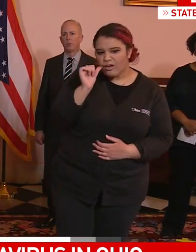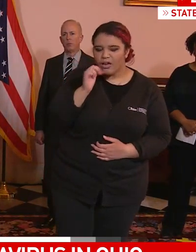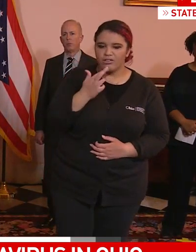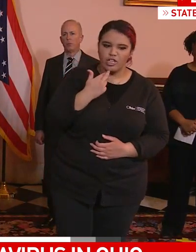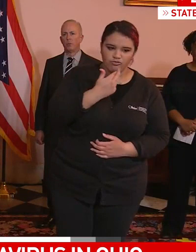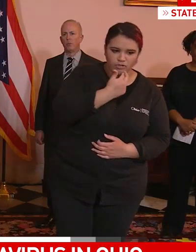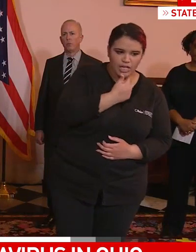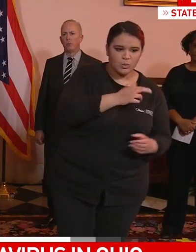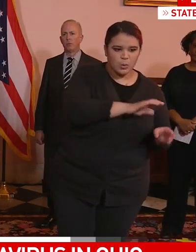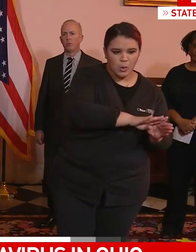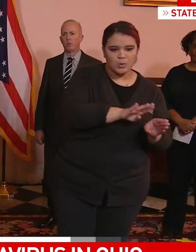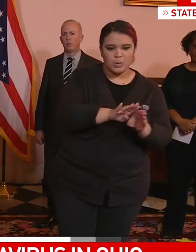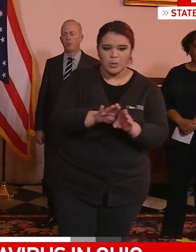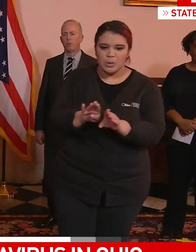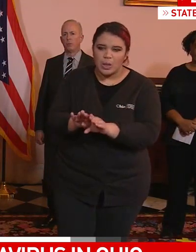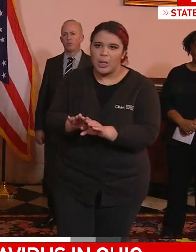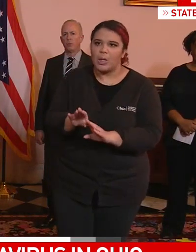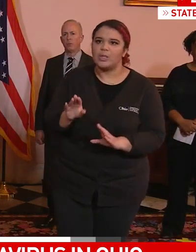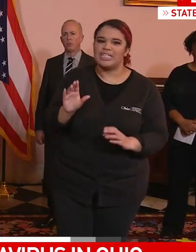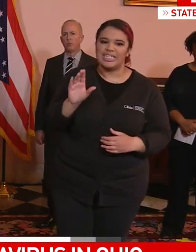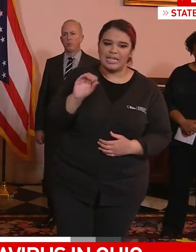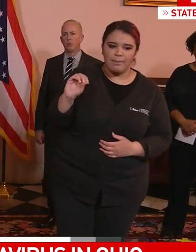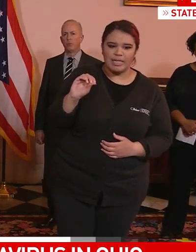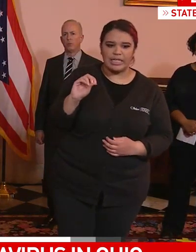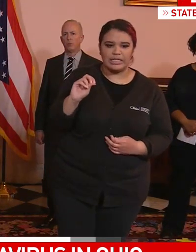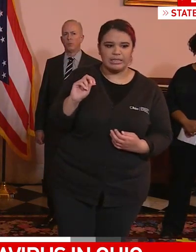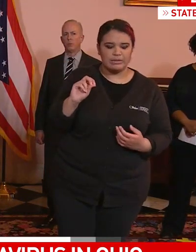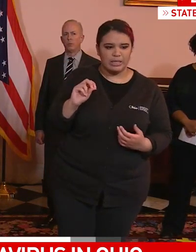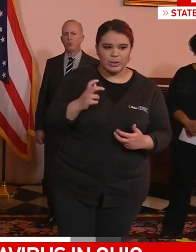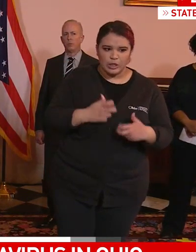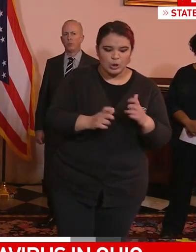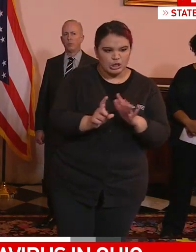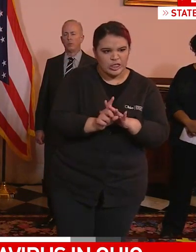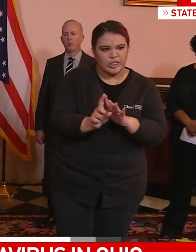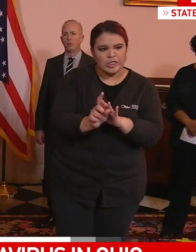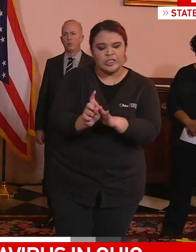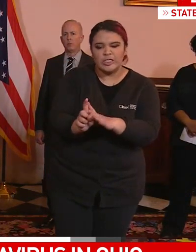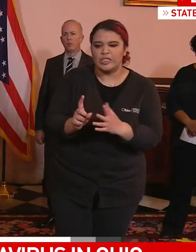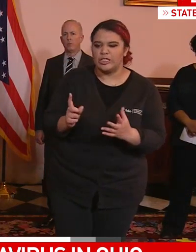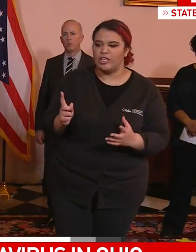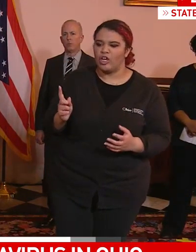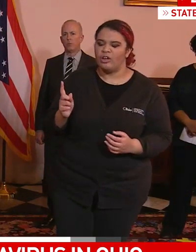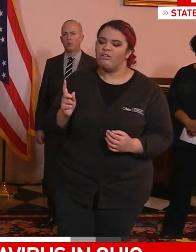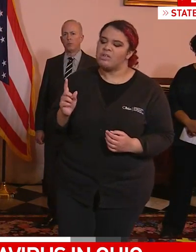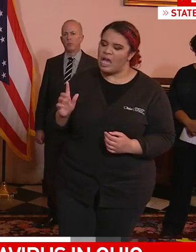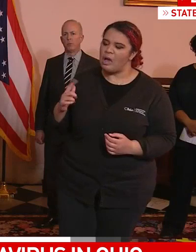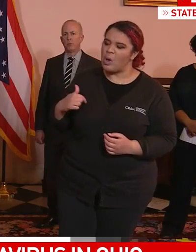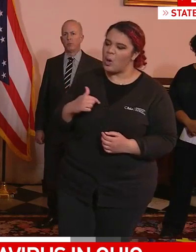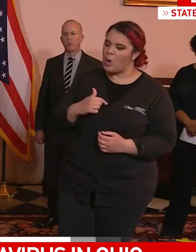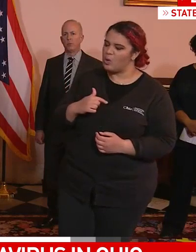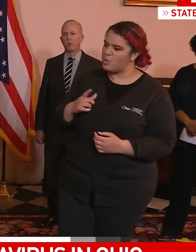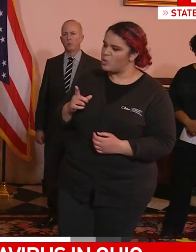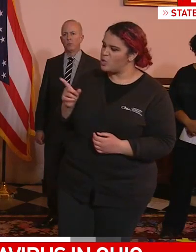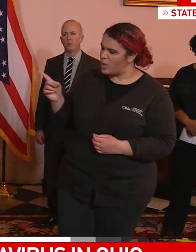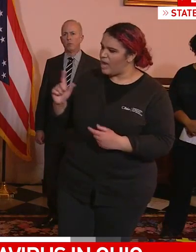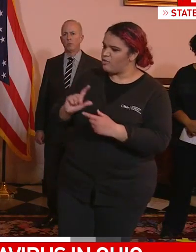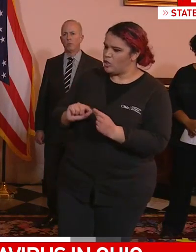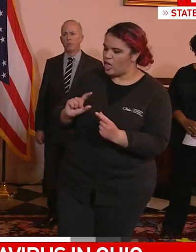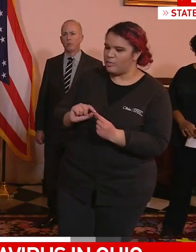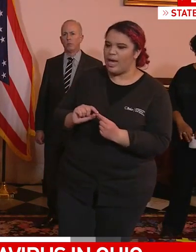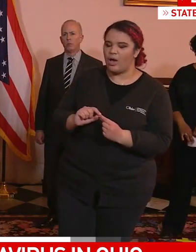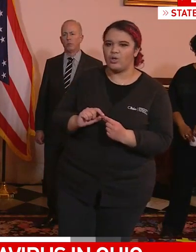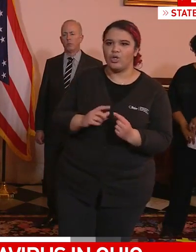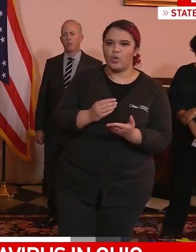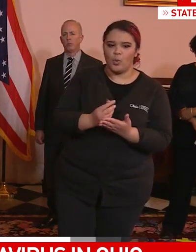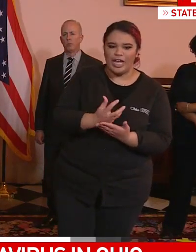closing and companies dealing with all sorts of issues. We've heard you talk about the issue of lost wages and lost revenue. Do